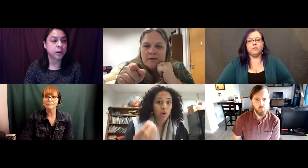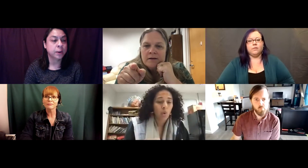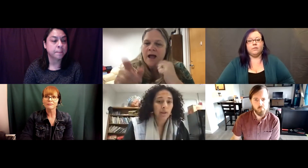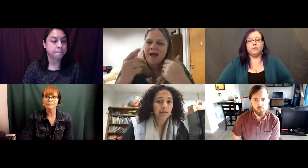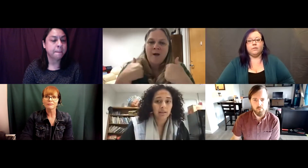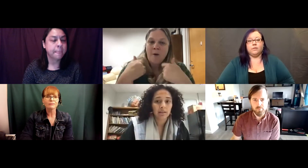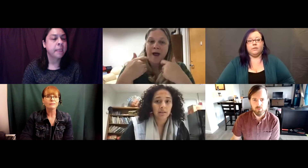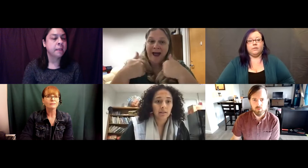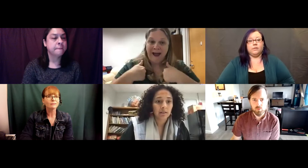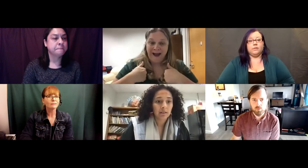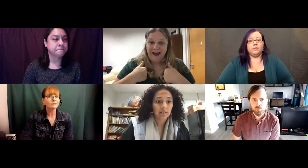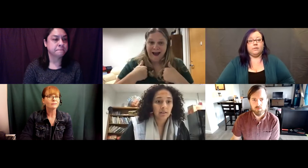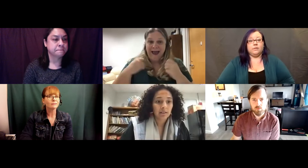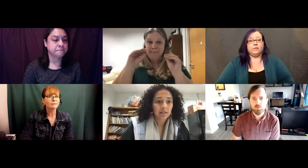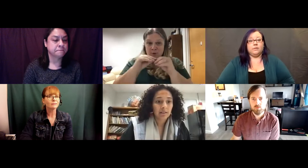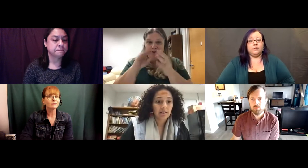know where.